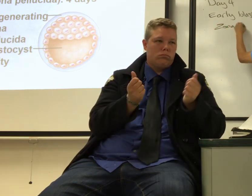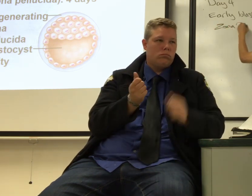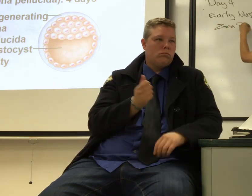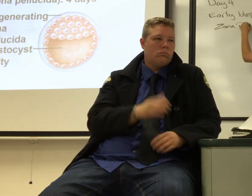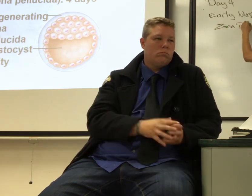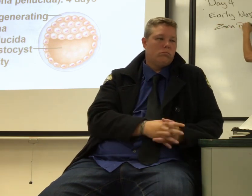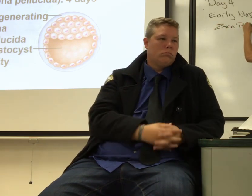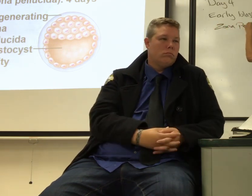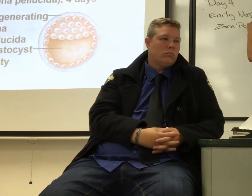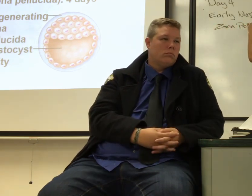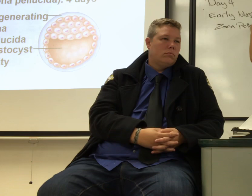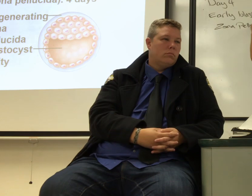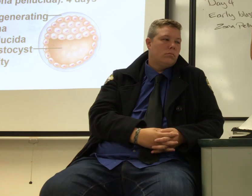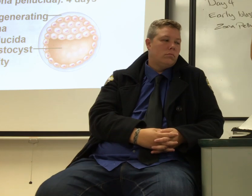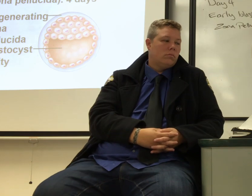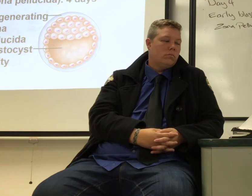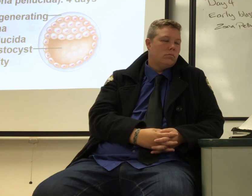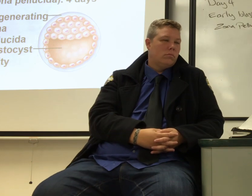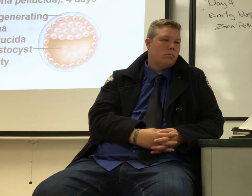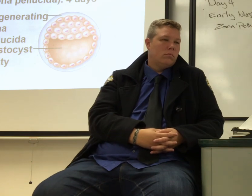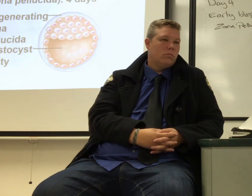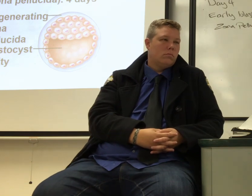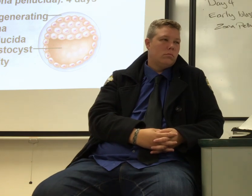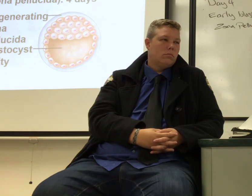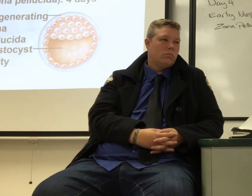Zona pellucida